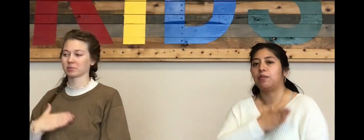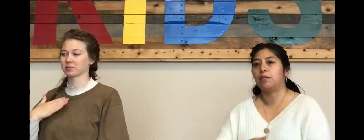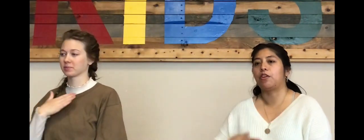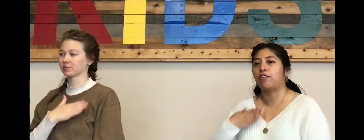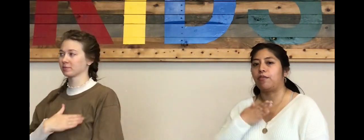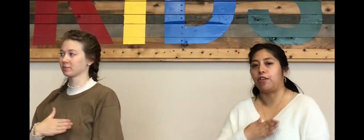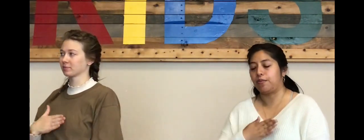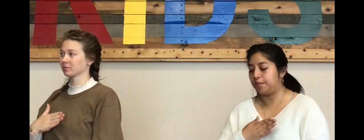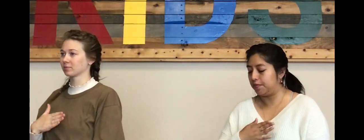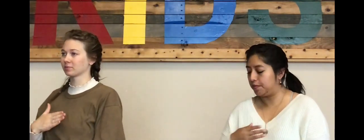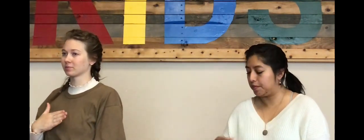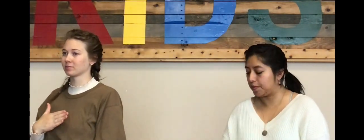Por favor.